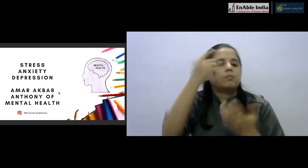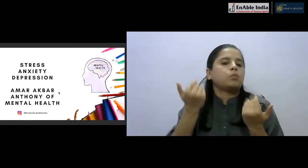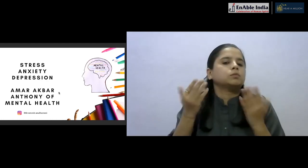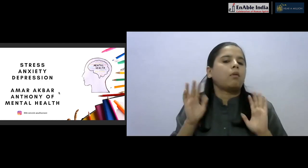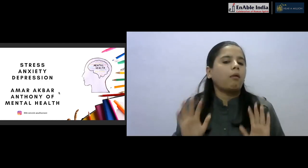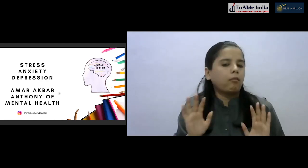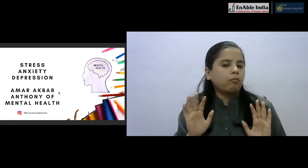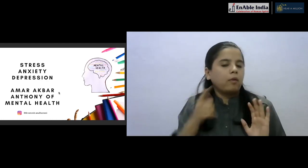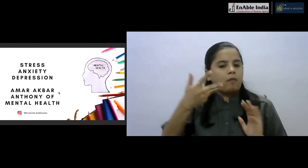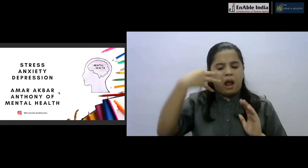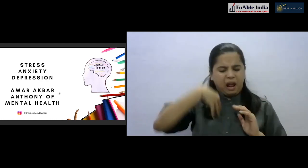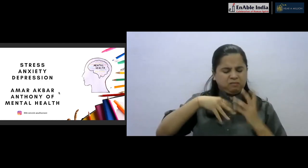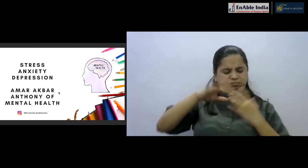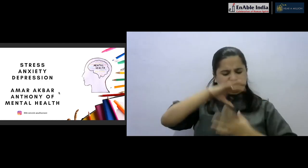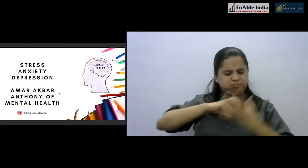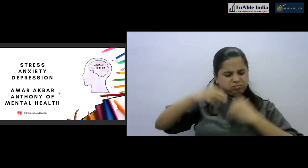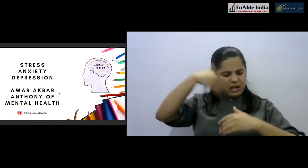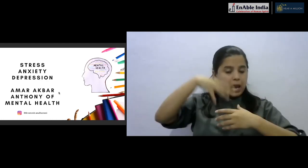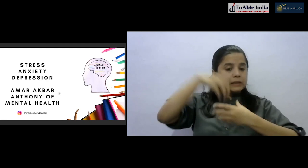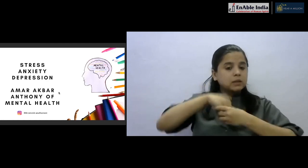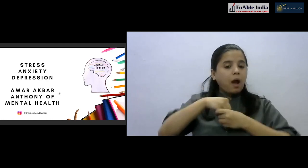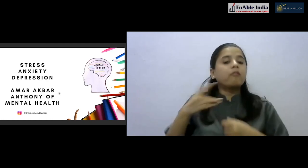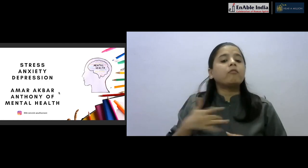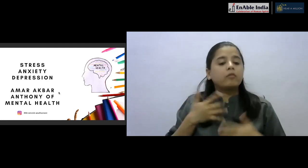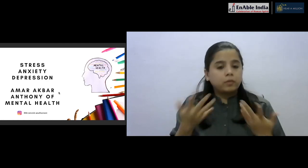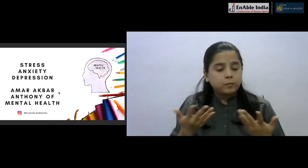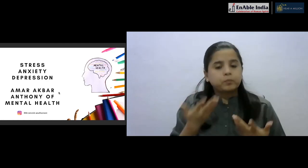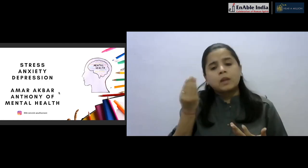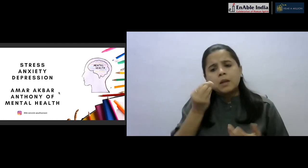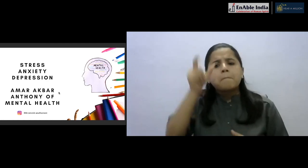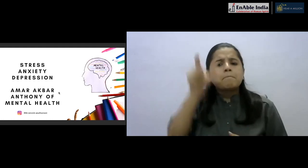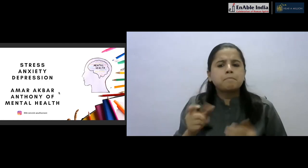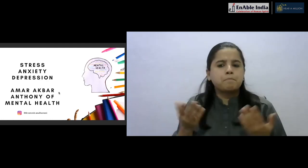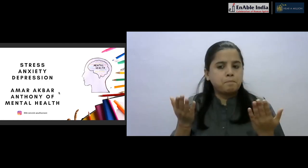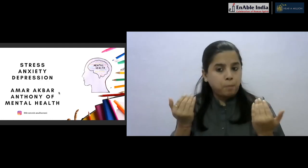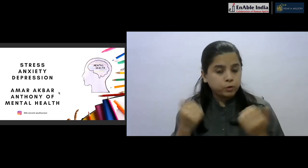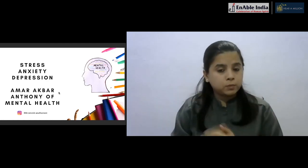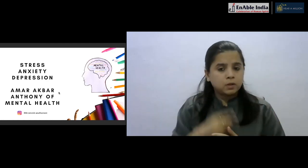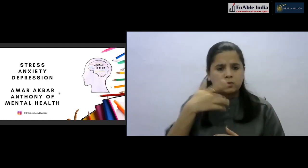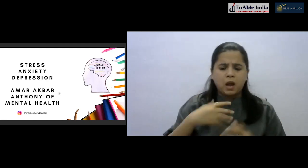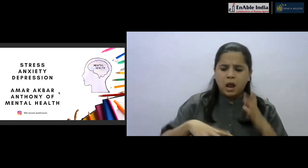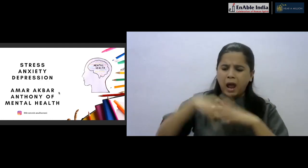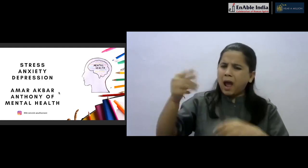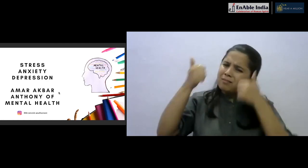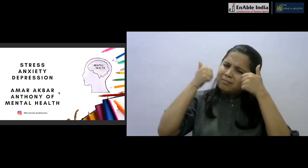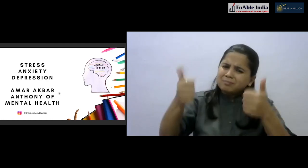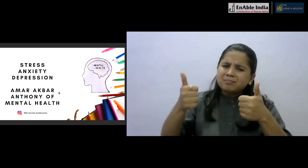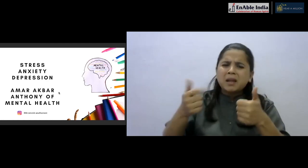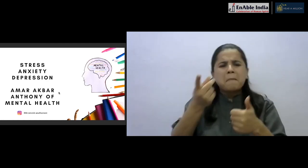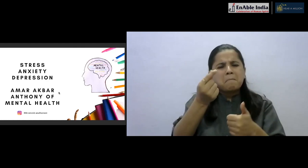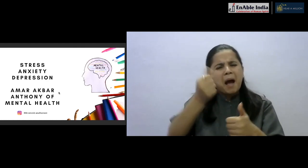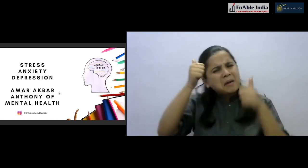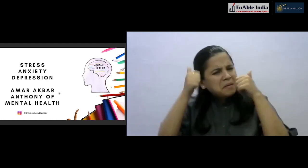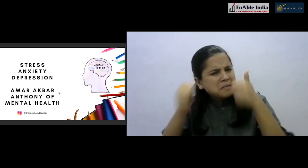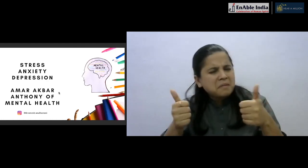Okay, so uh, there could be someone whose outside life is completely okay, finance is